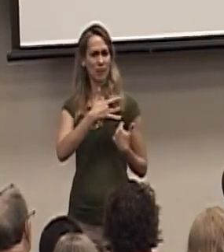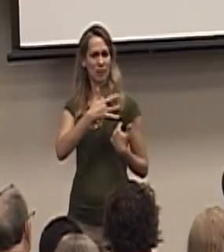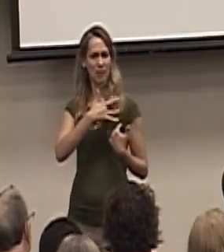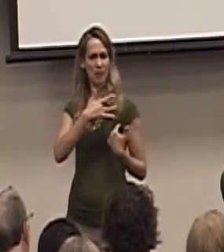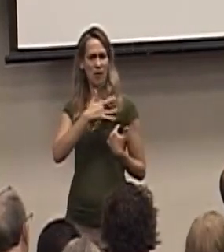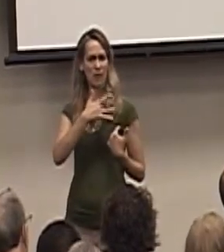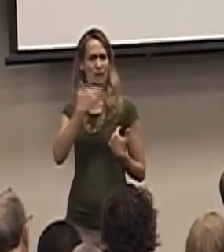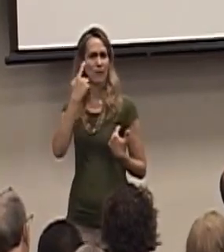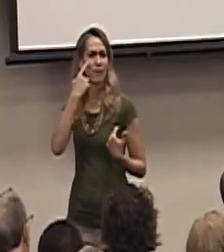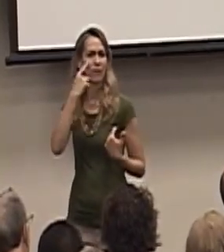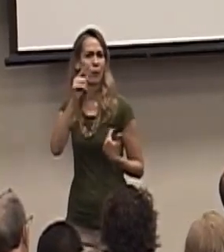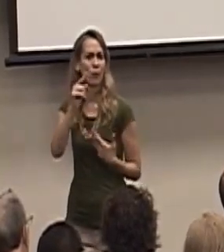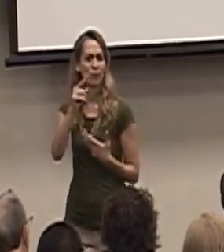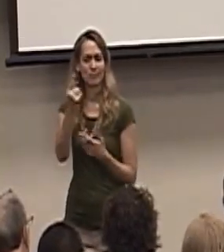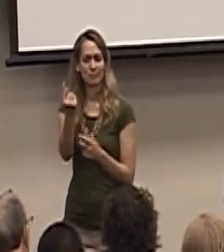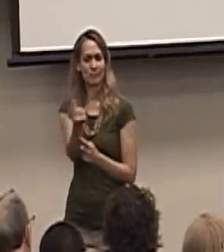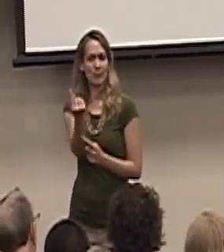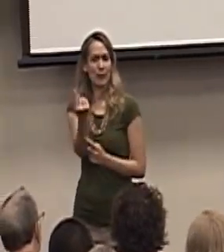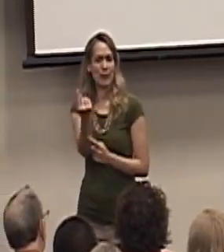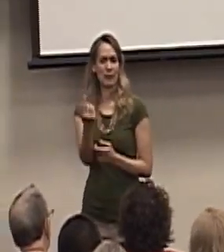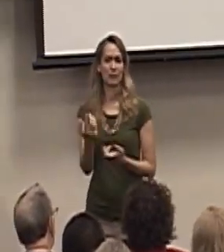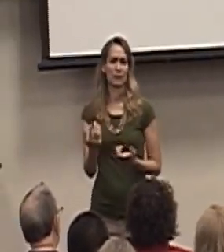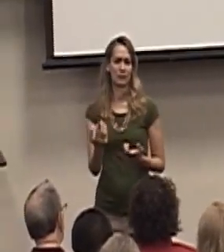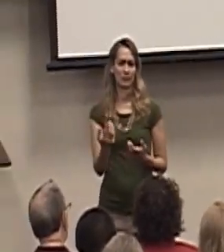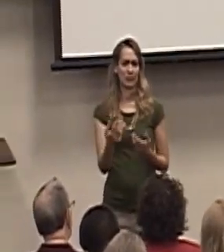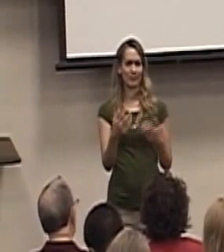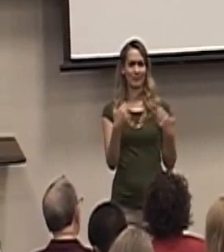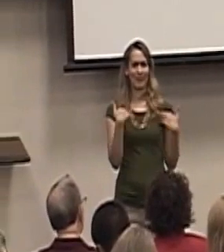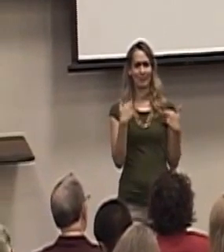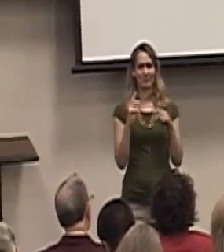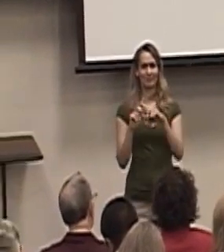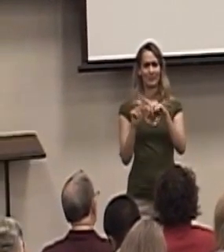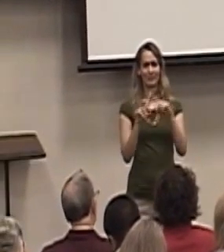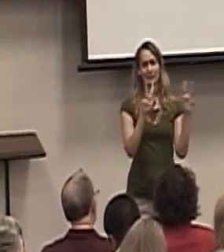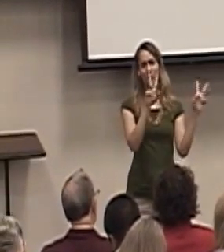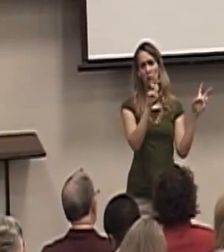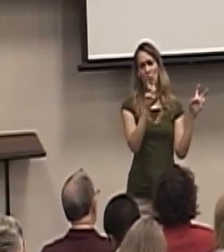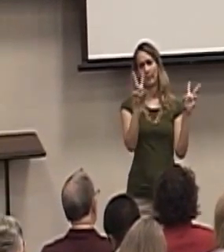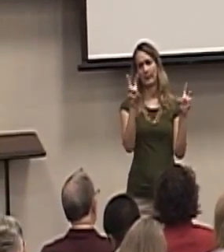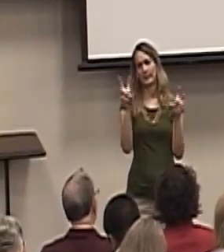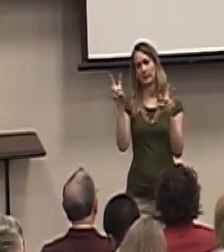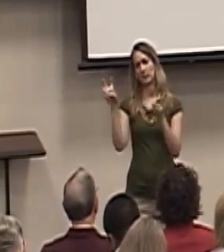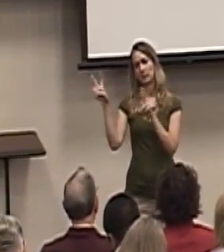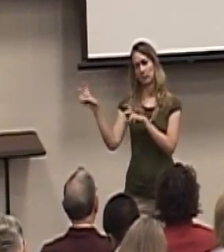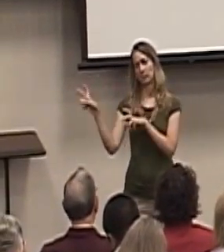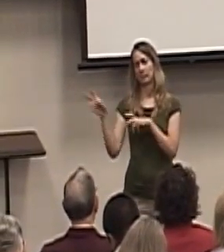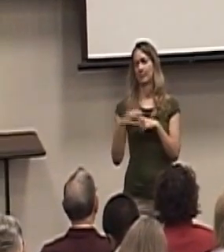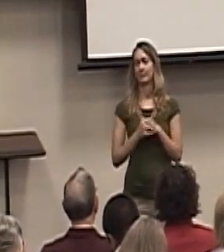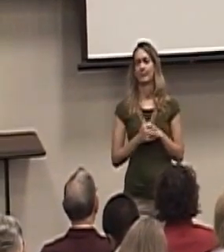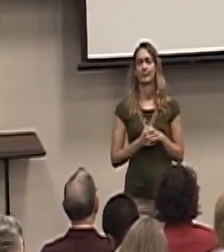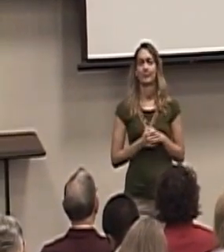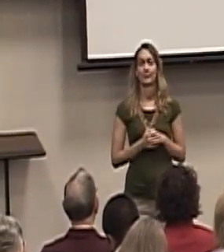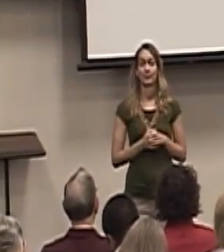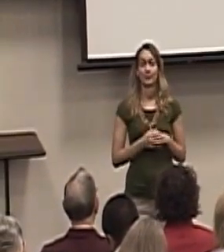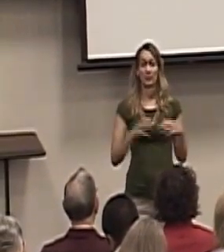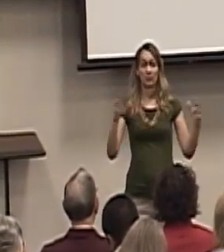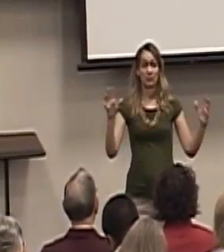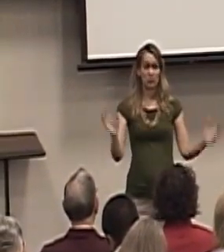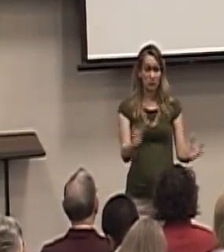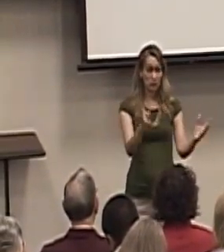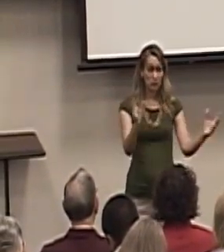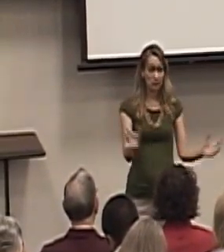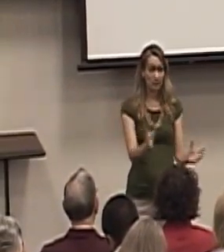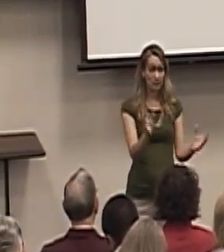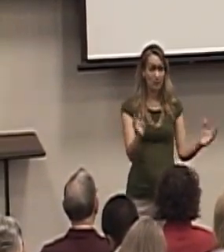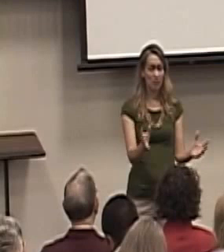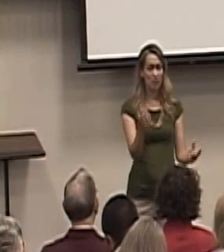something, and different topics during those different times. But let me encourage you to think in